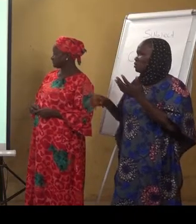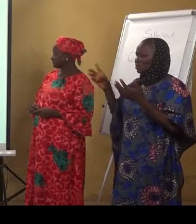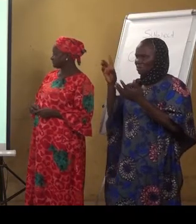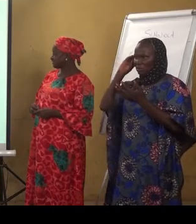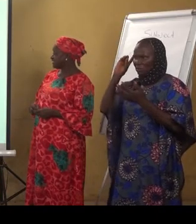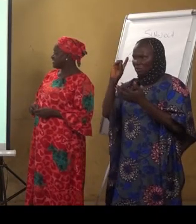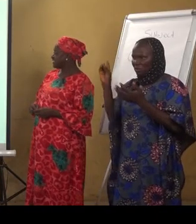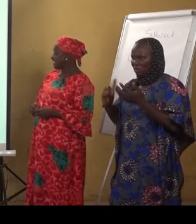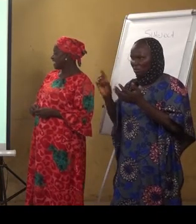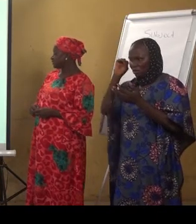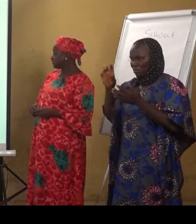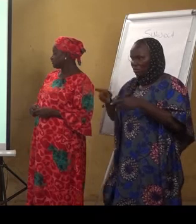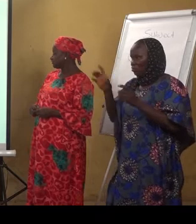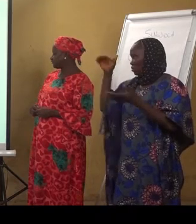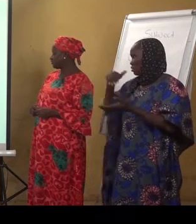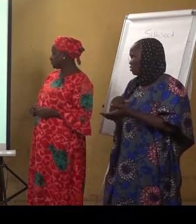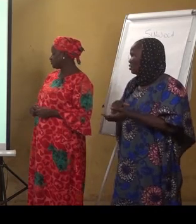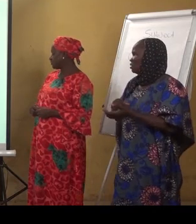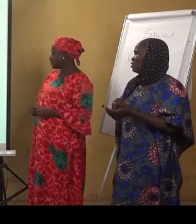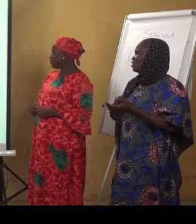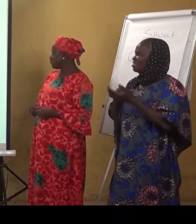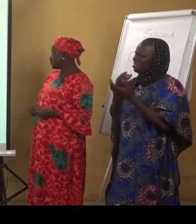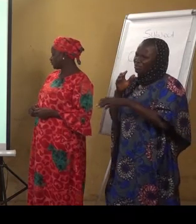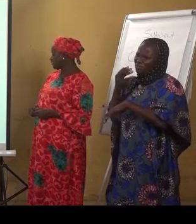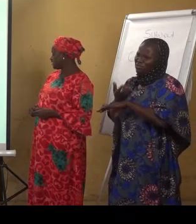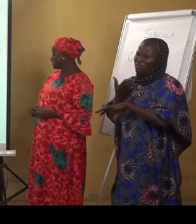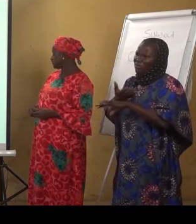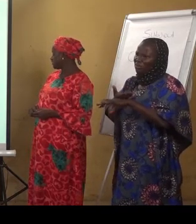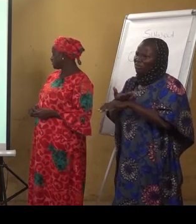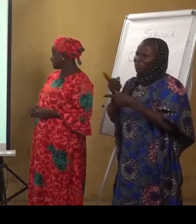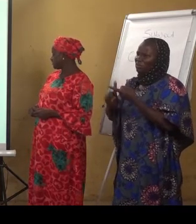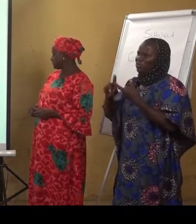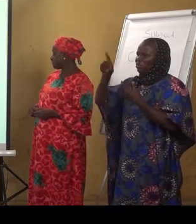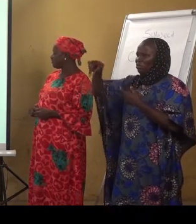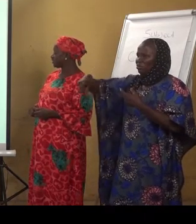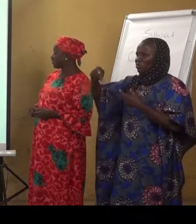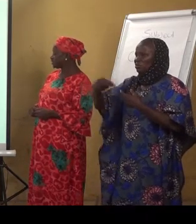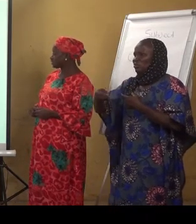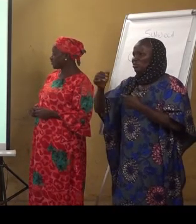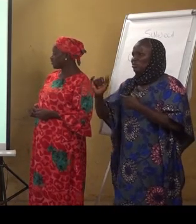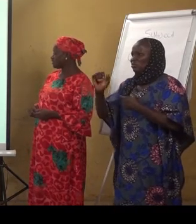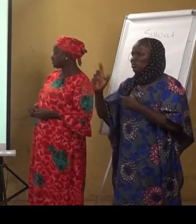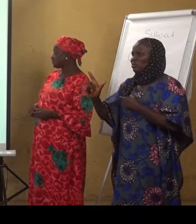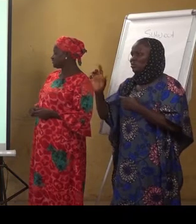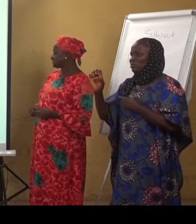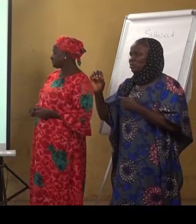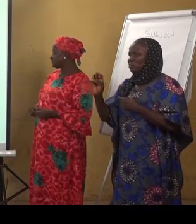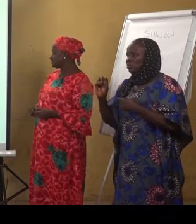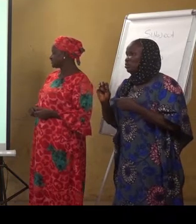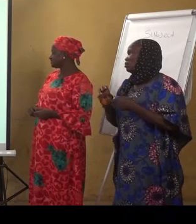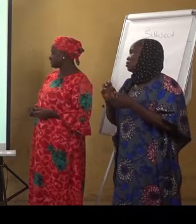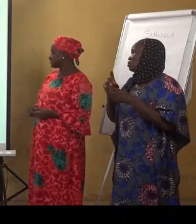again? He appealed to Philemon not only to forgive, but also to